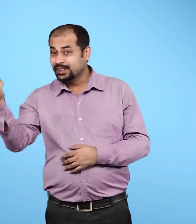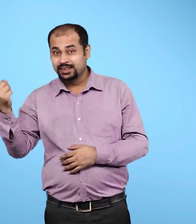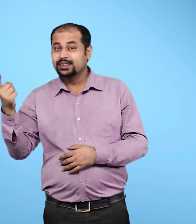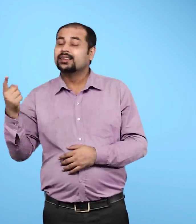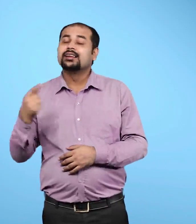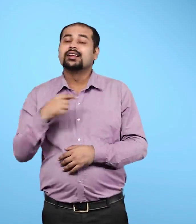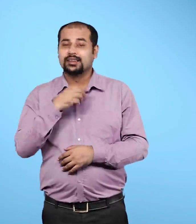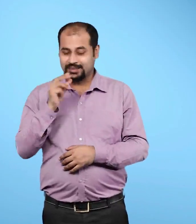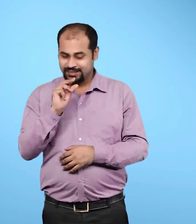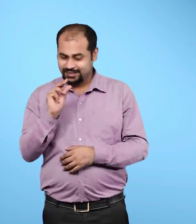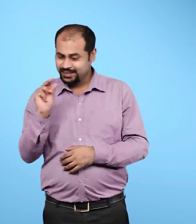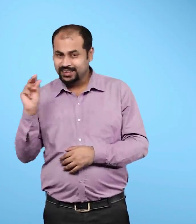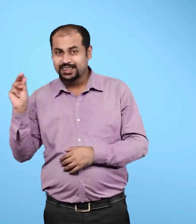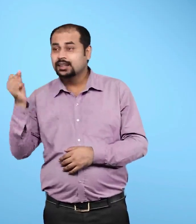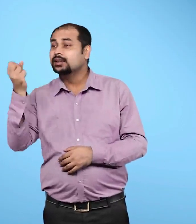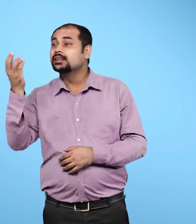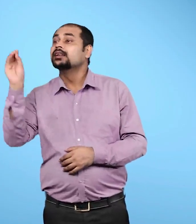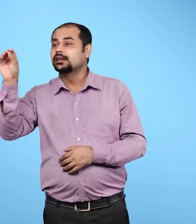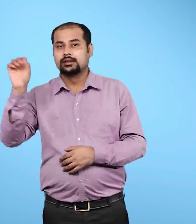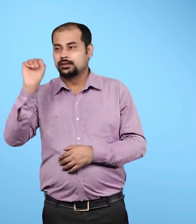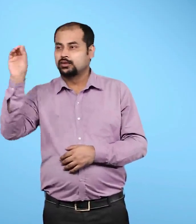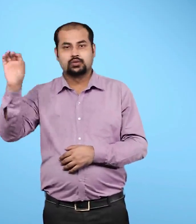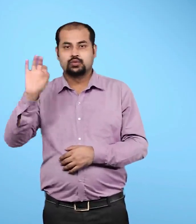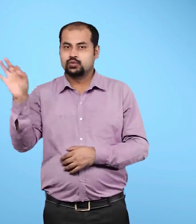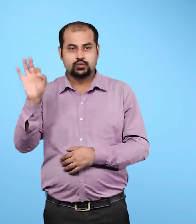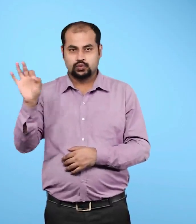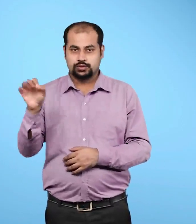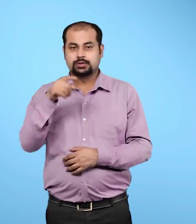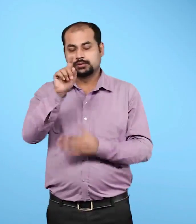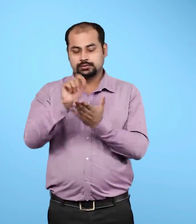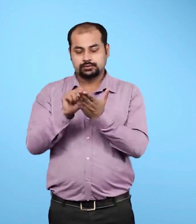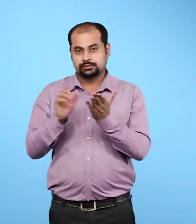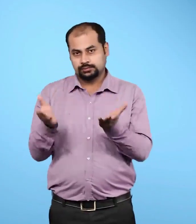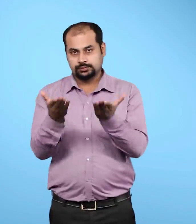Column 4, loose beads, dash.